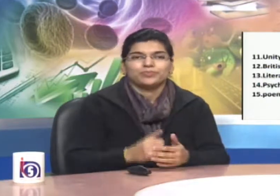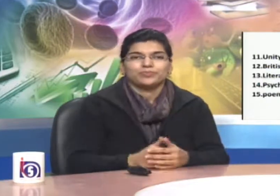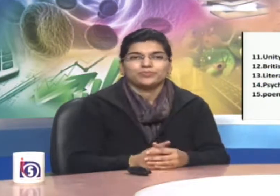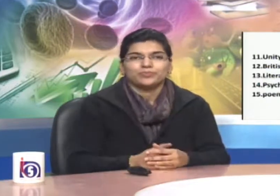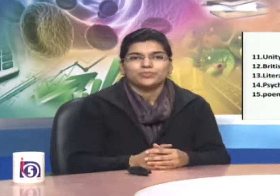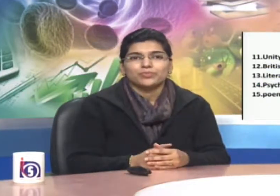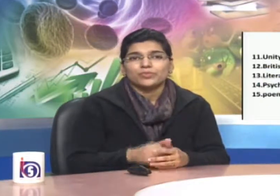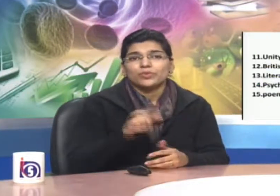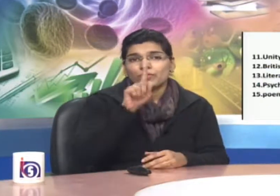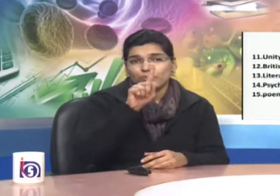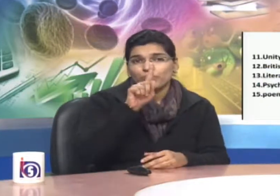as literature.